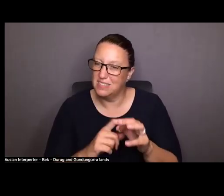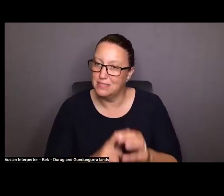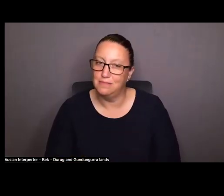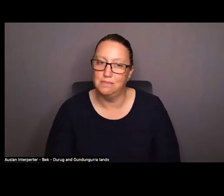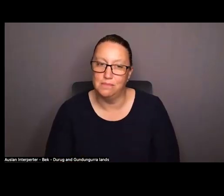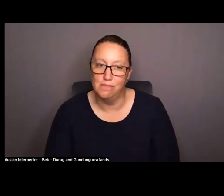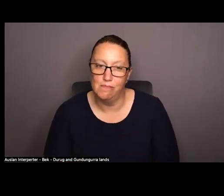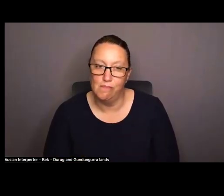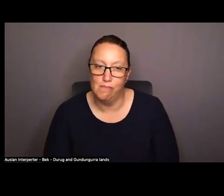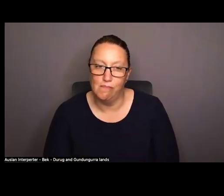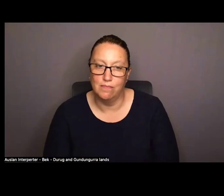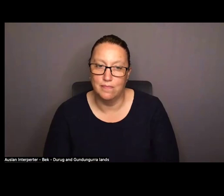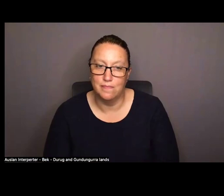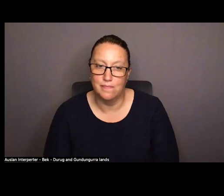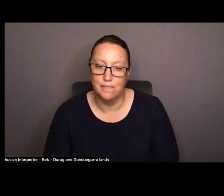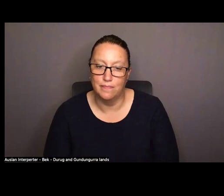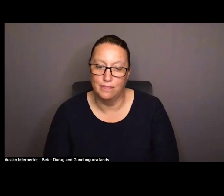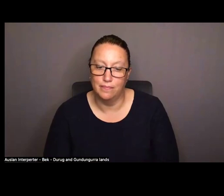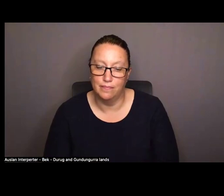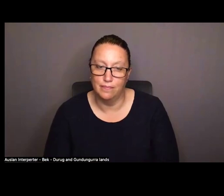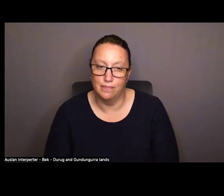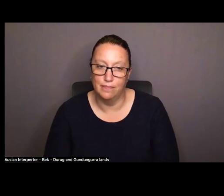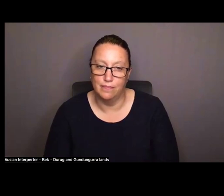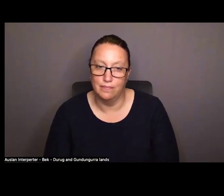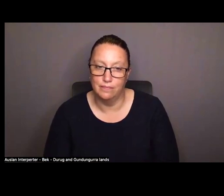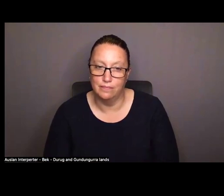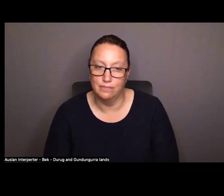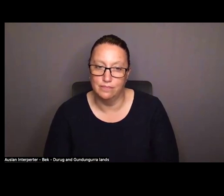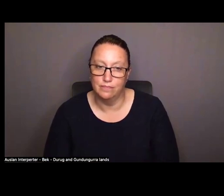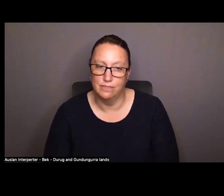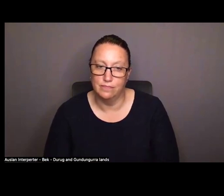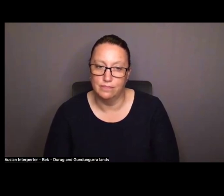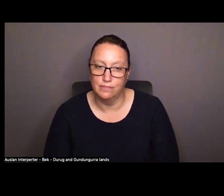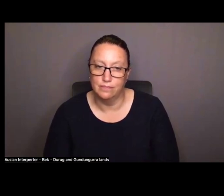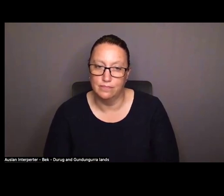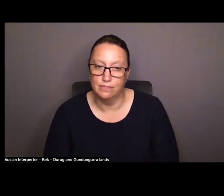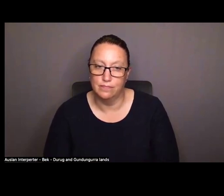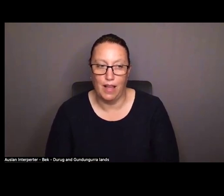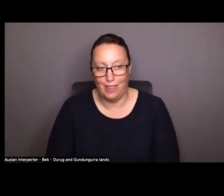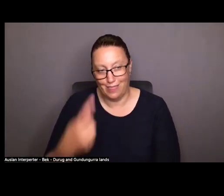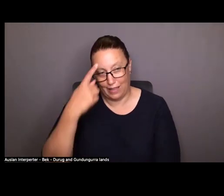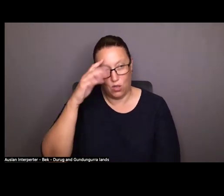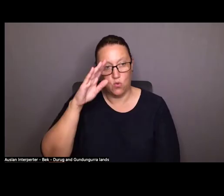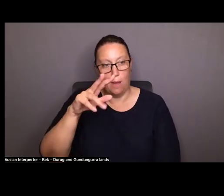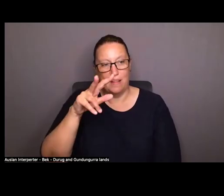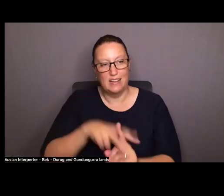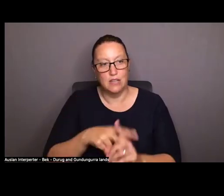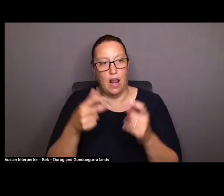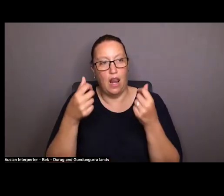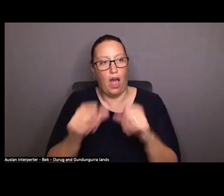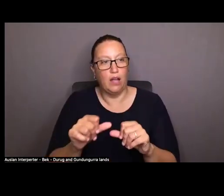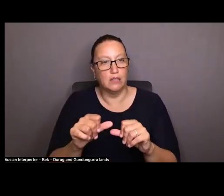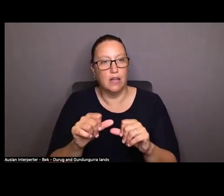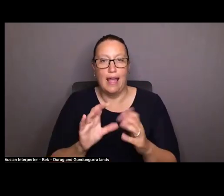Just throw something in there, Yeah, please do. about thinking your application is about an investment in your practice